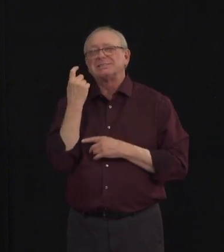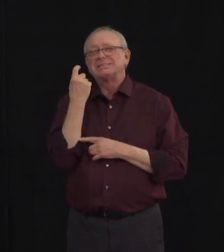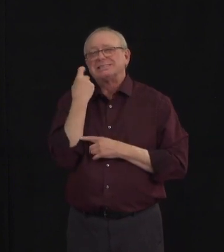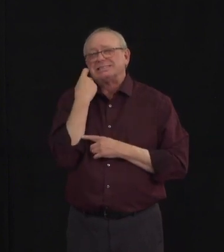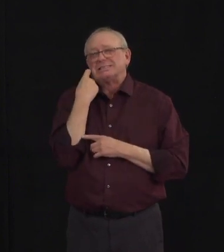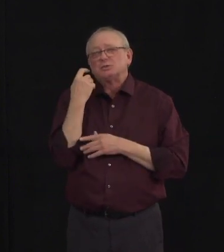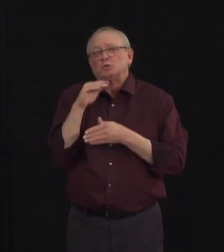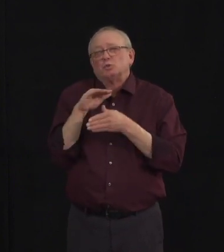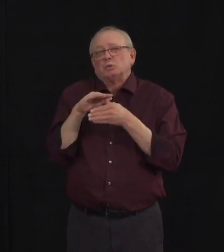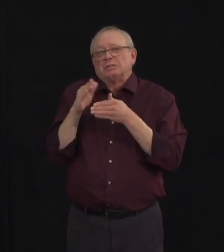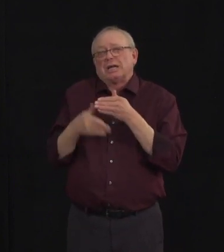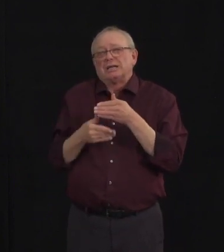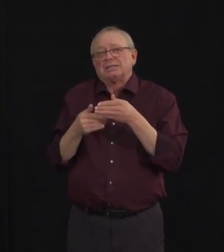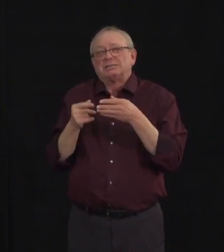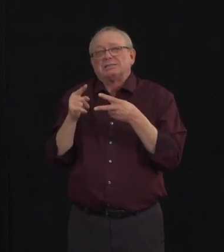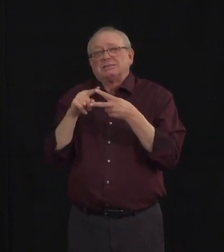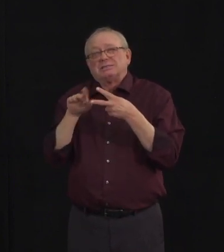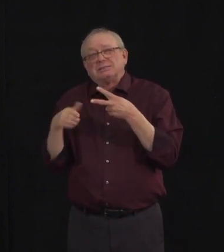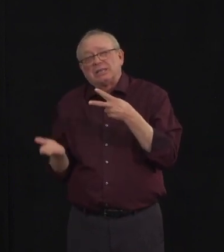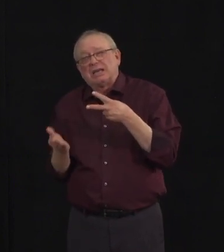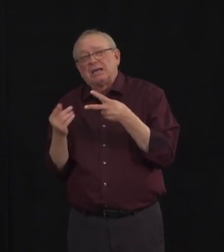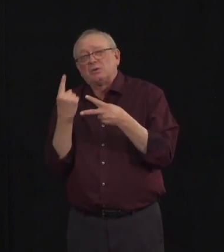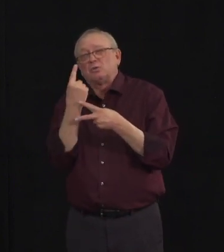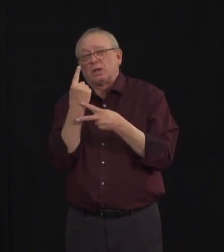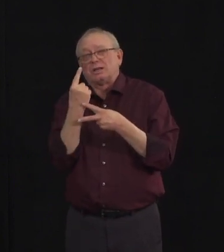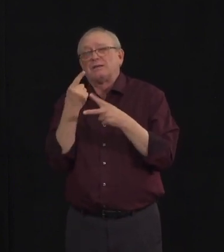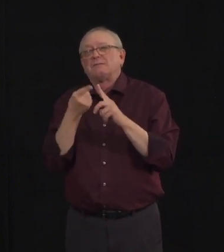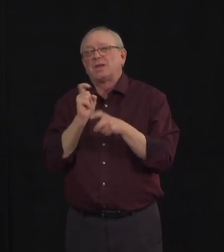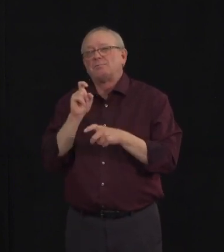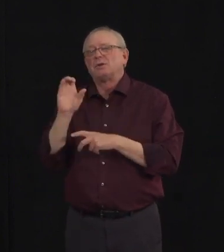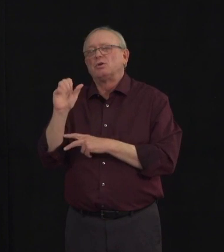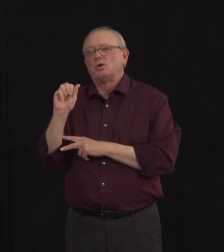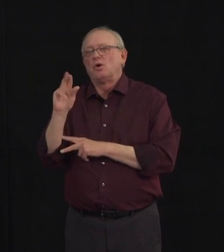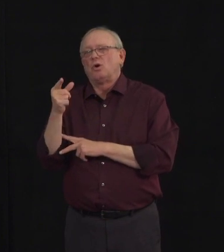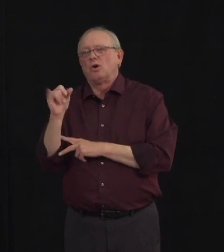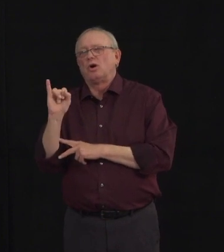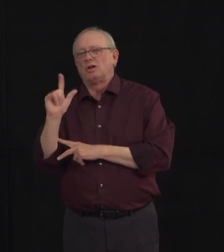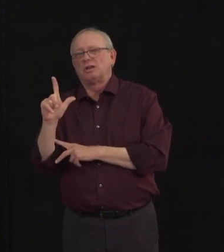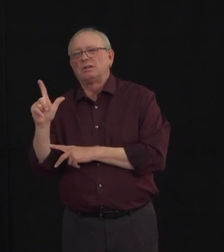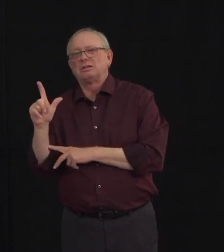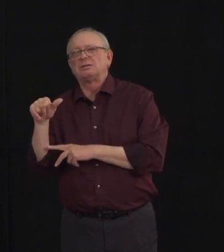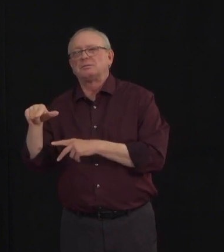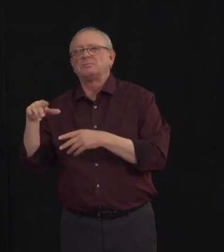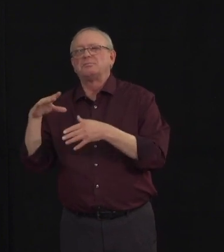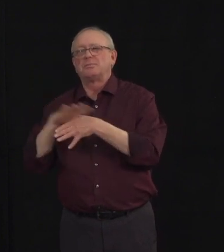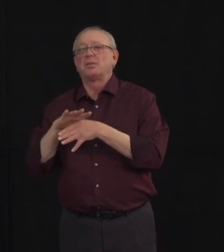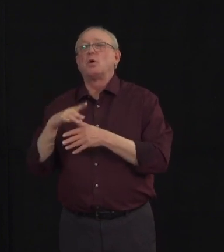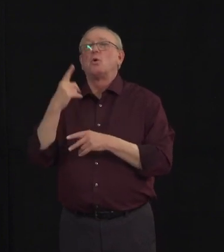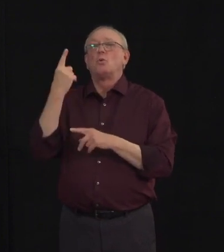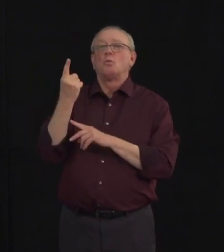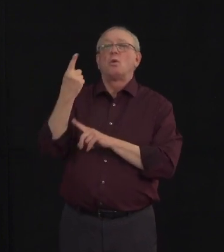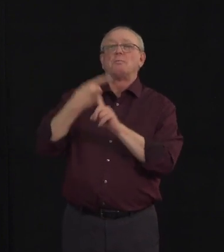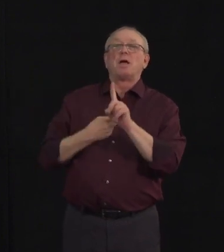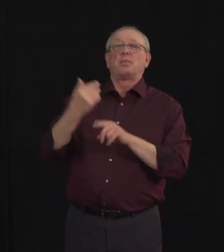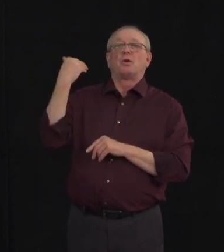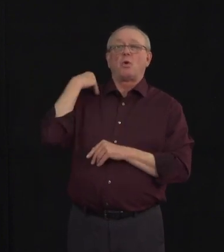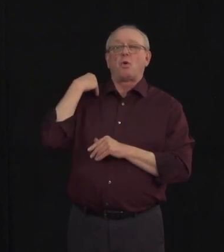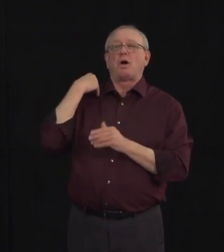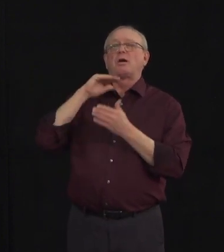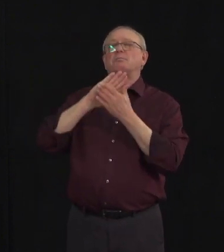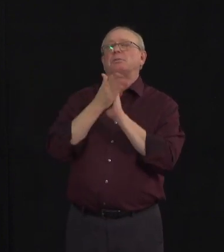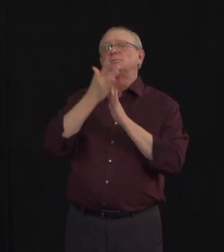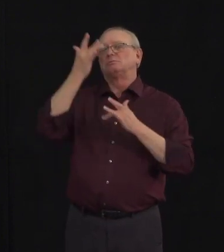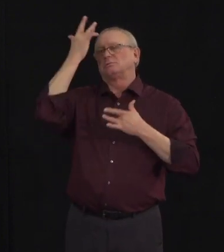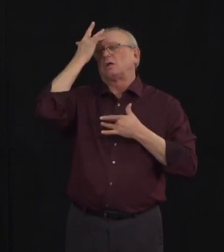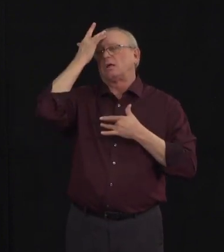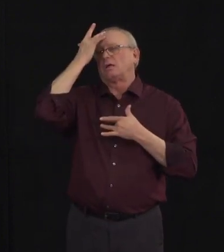an employee from Cargill who fell ill last month. Although we are speaking about this today, the individual was hospitalized about